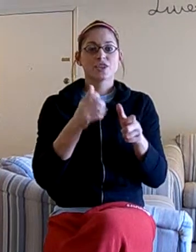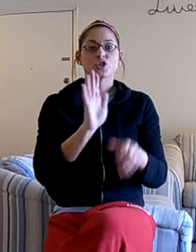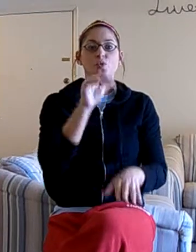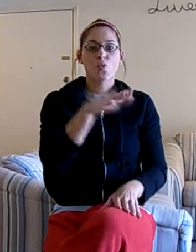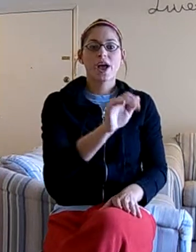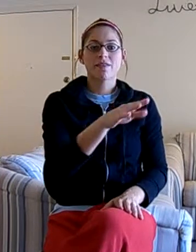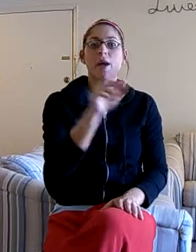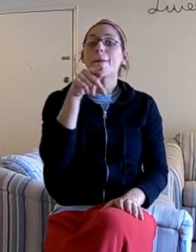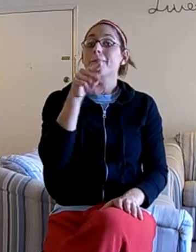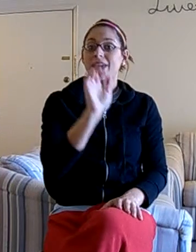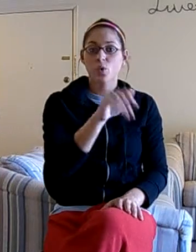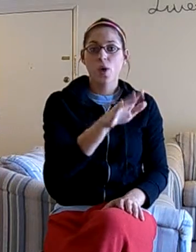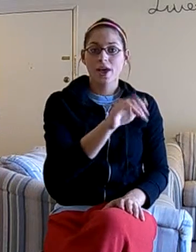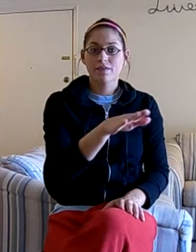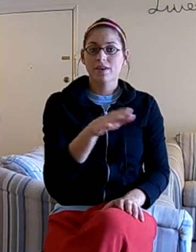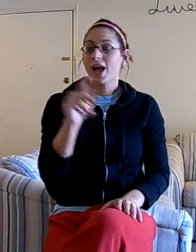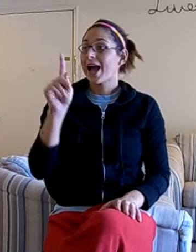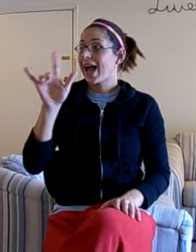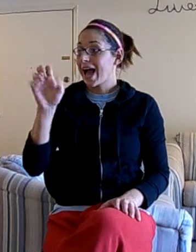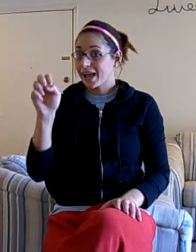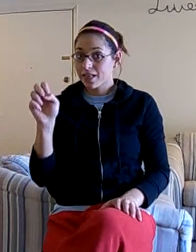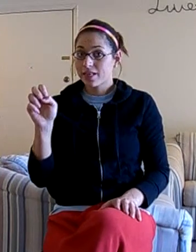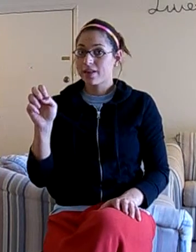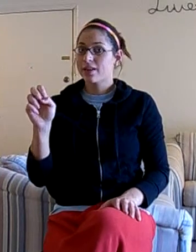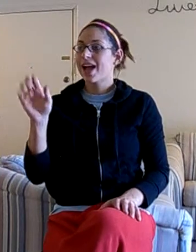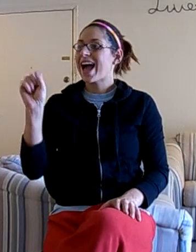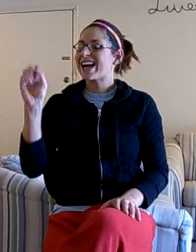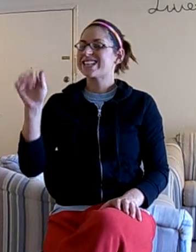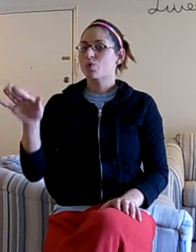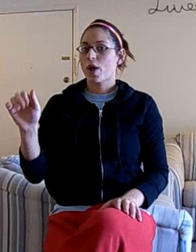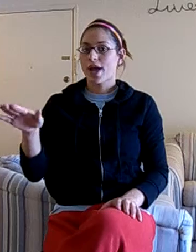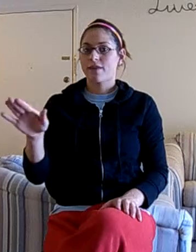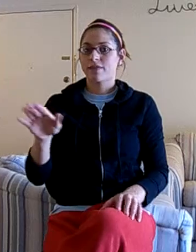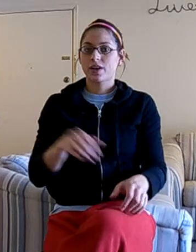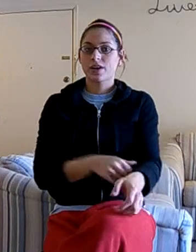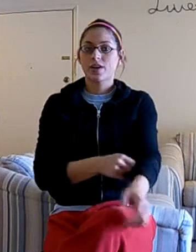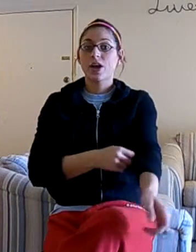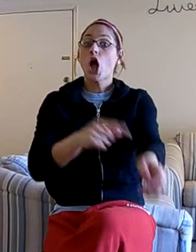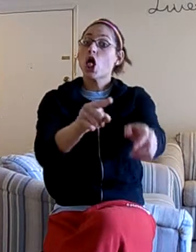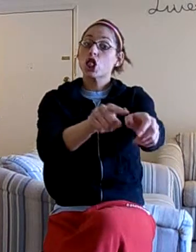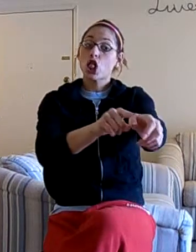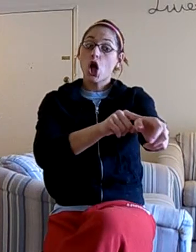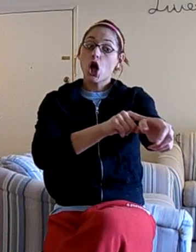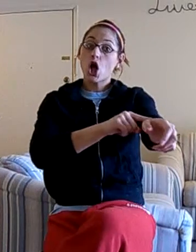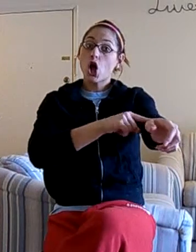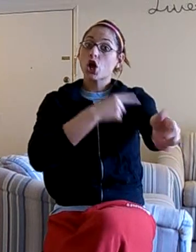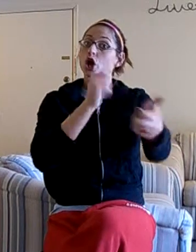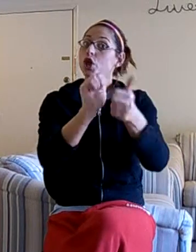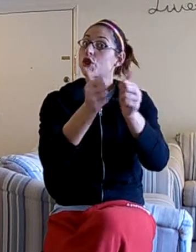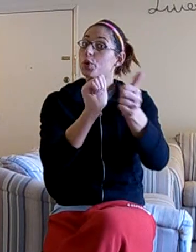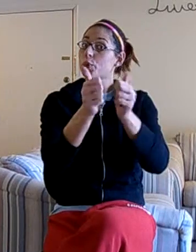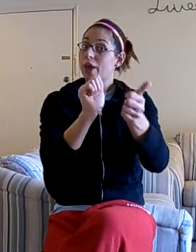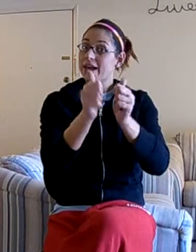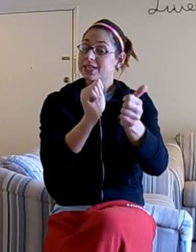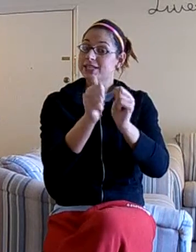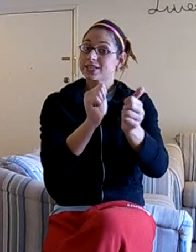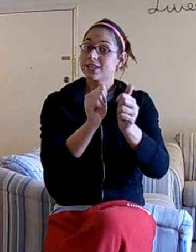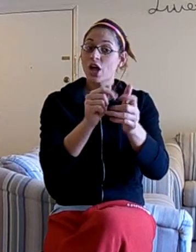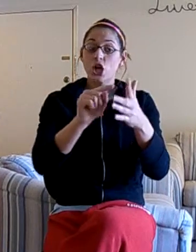P wave. Kyle will be the S wave. The longer our race goes, it starts at the epicenter, the